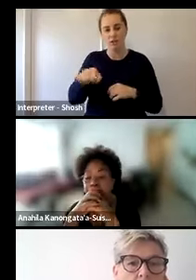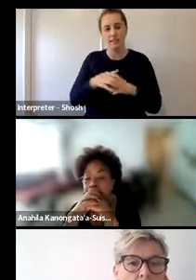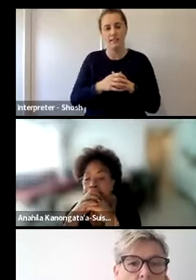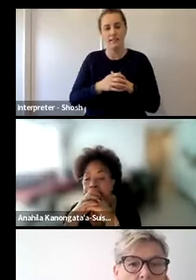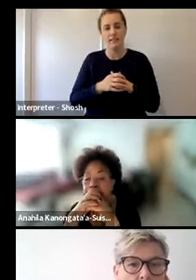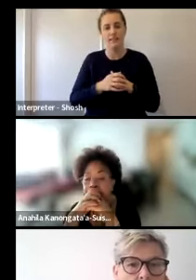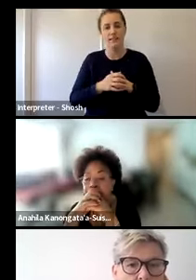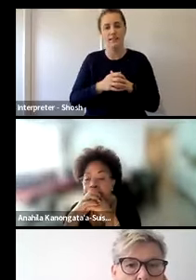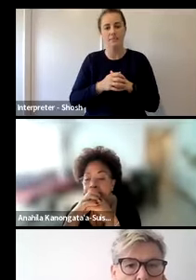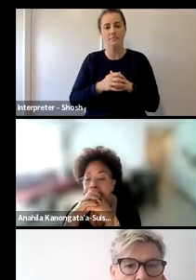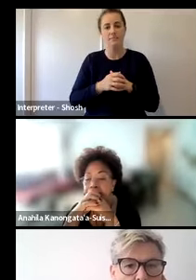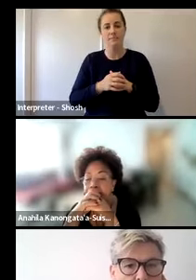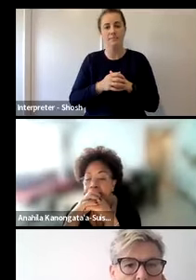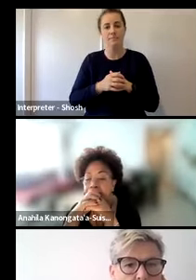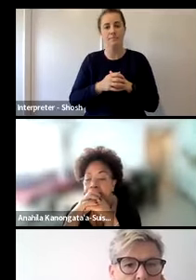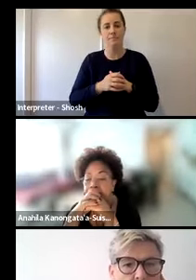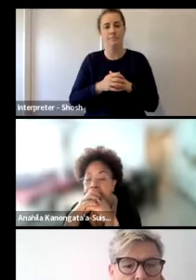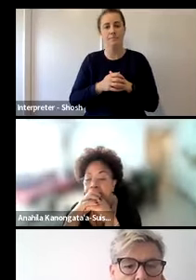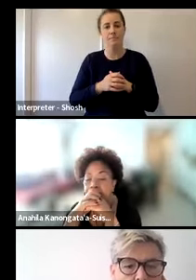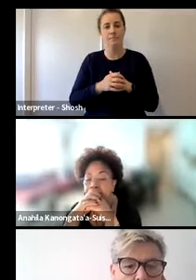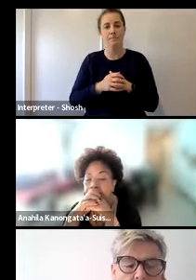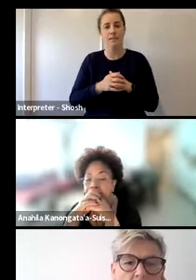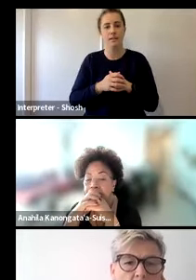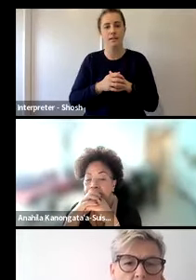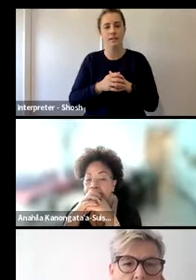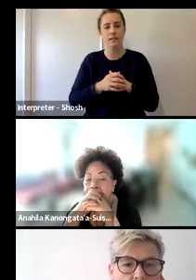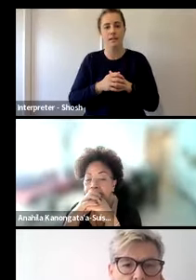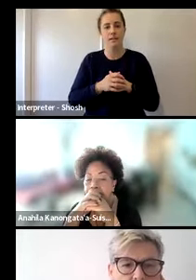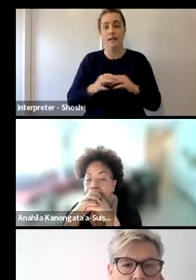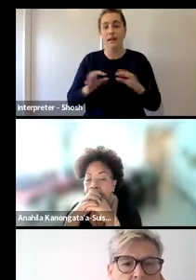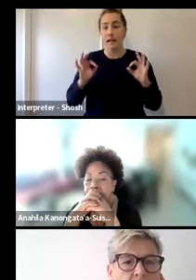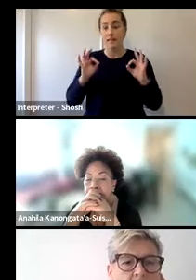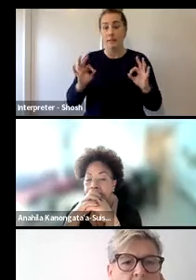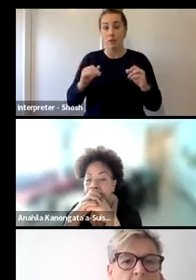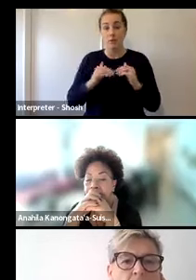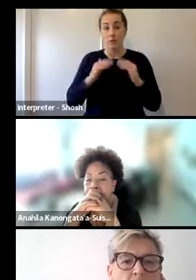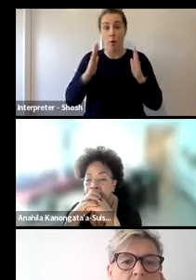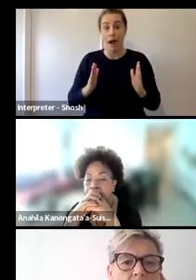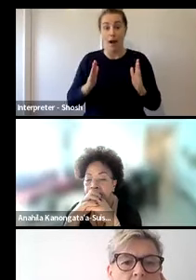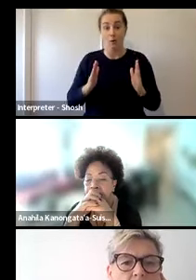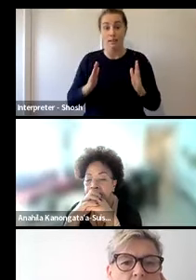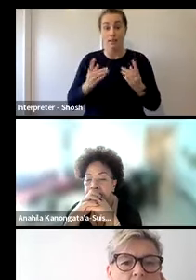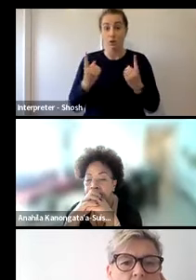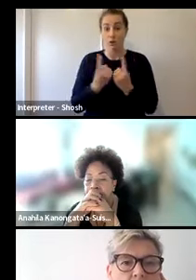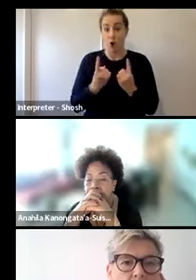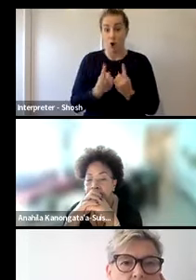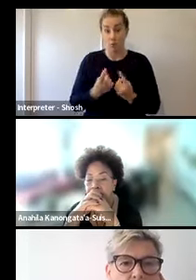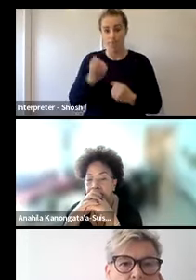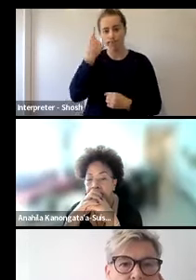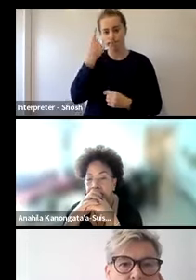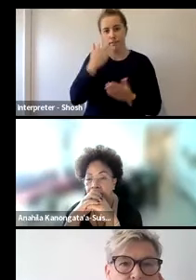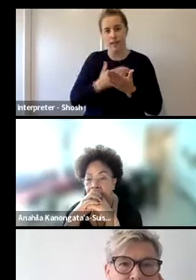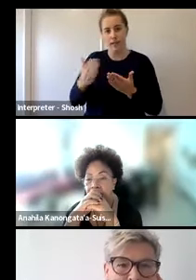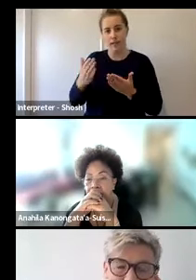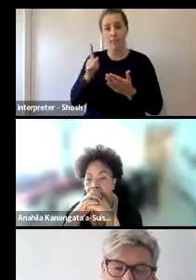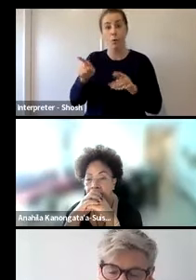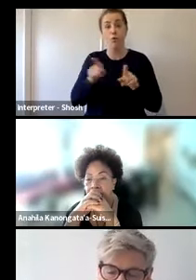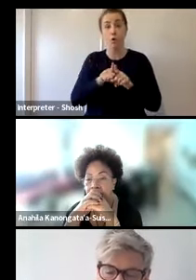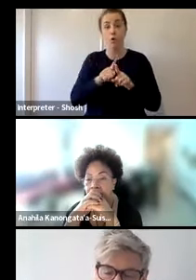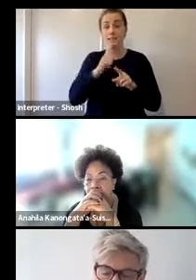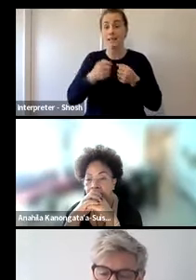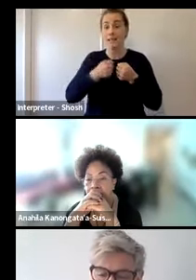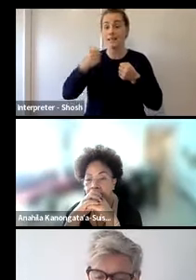get some real change on the ground, especially in terms of the housing stock. But you've also suggested that it be